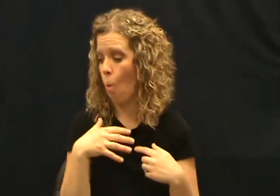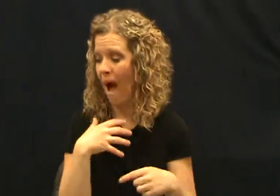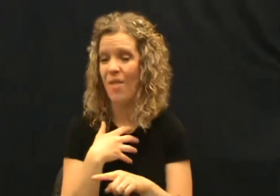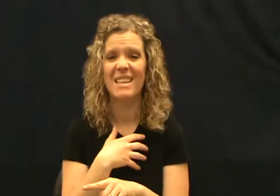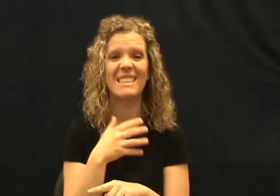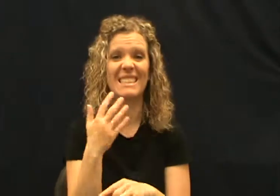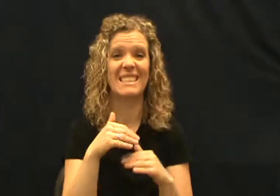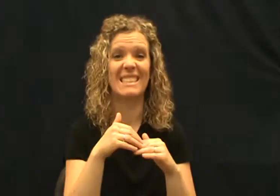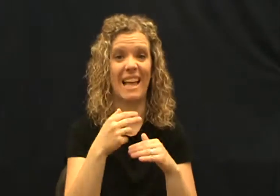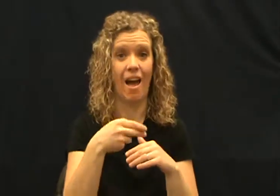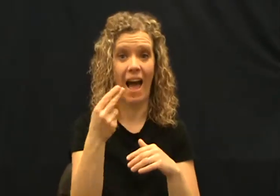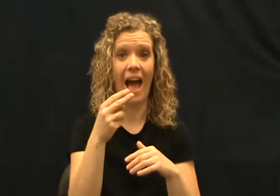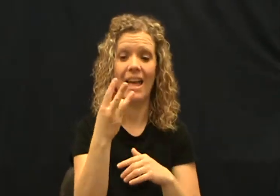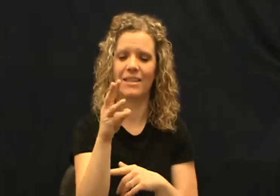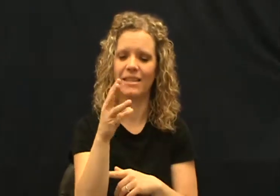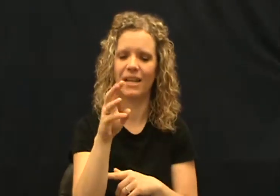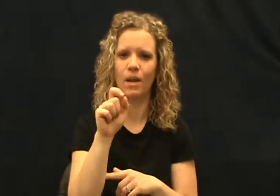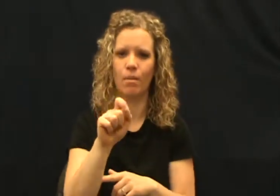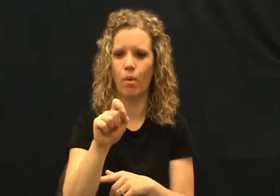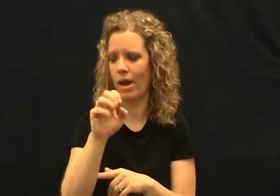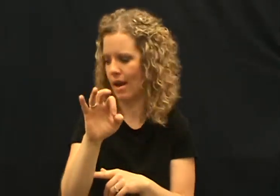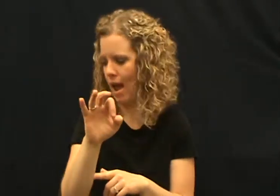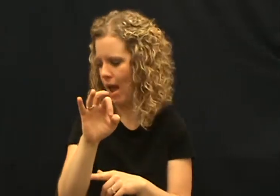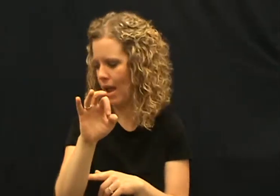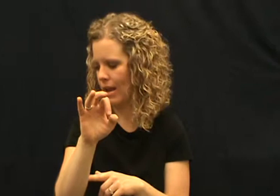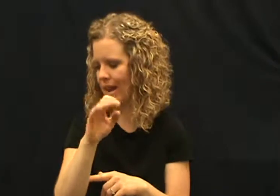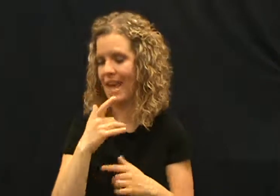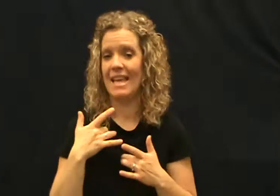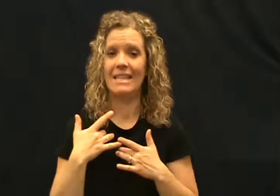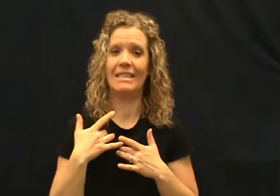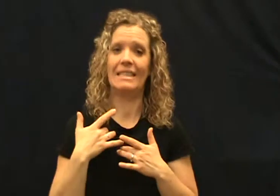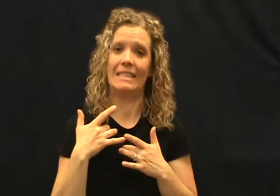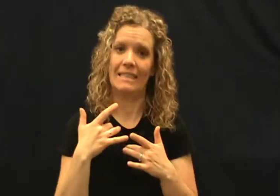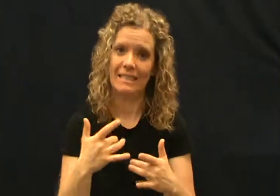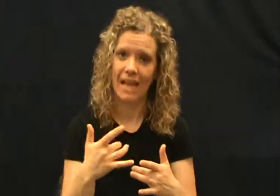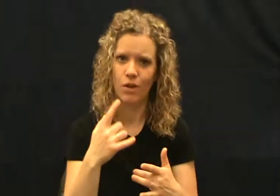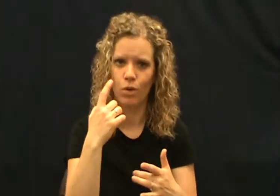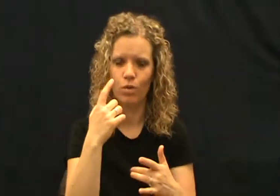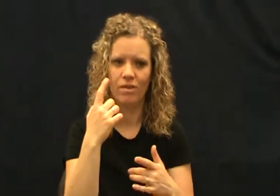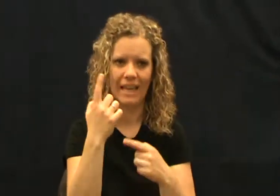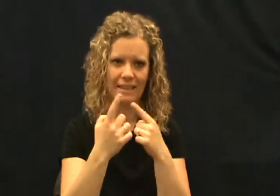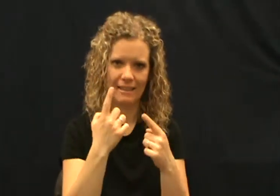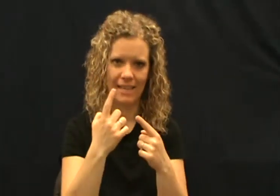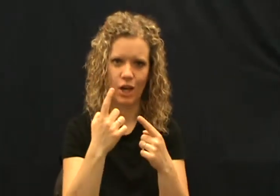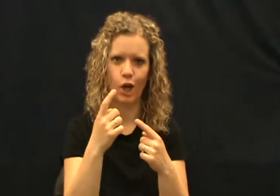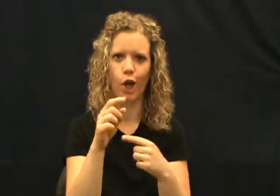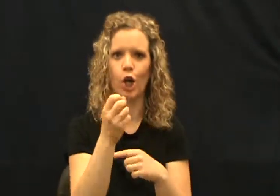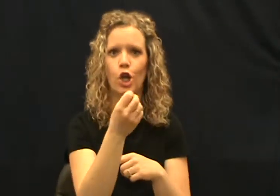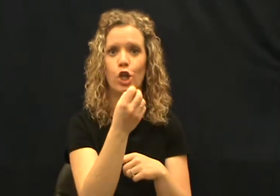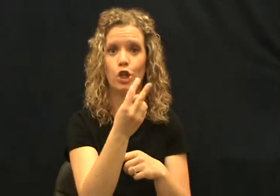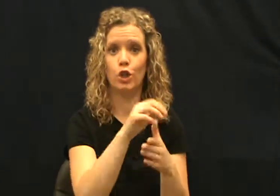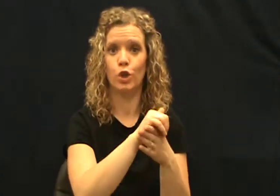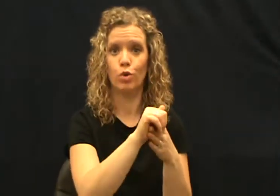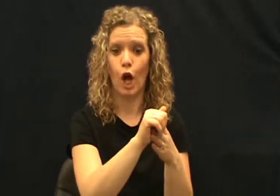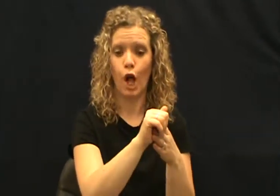16.9. Usually, we even consider a current ratio of $2 of current assets to every $1 of